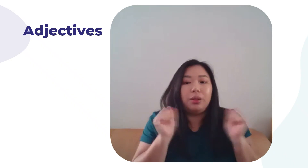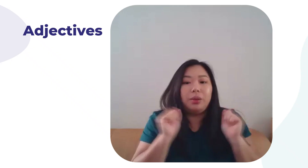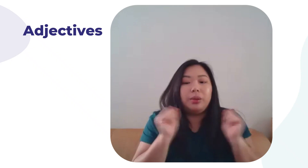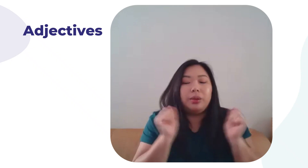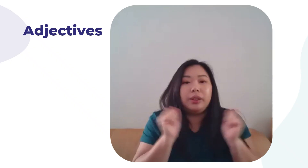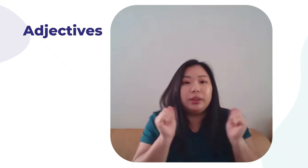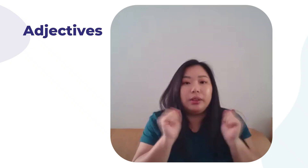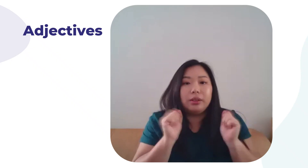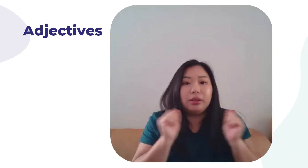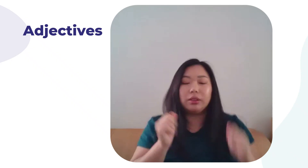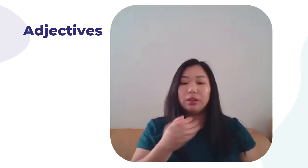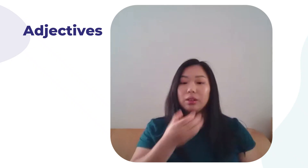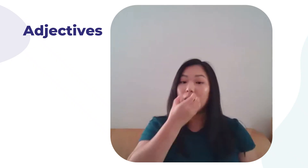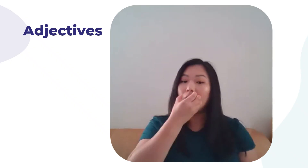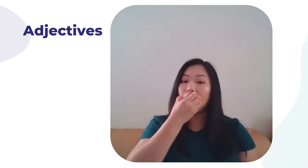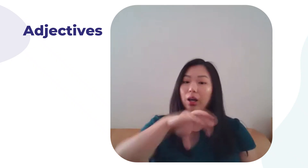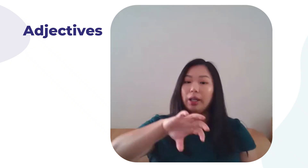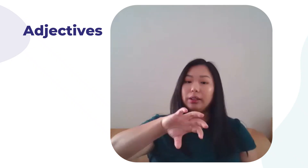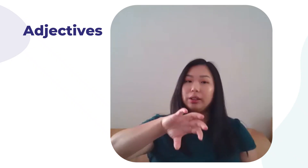cold,